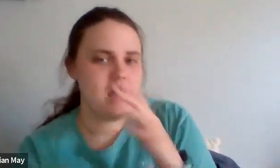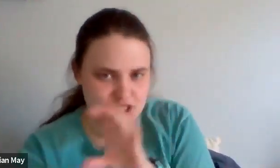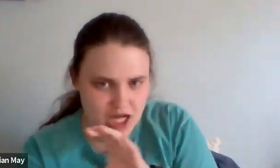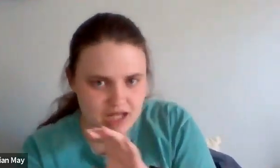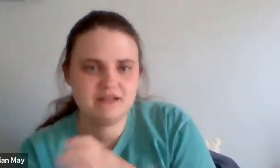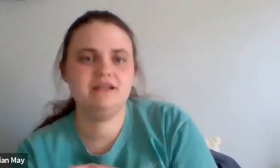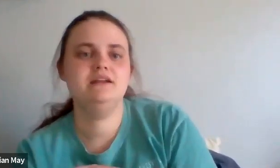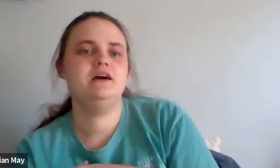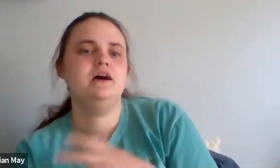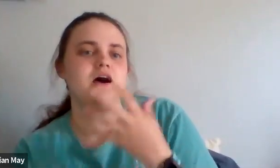hot